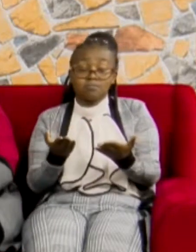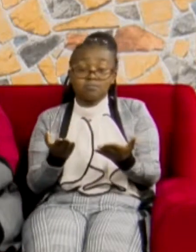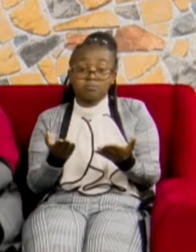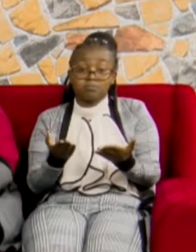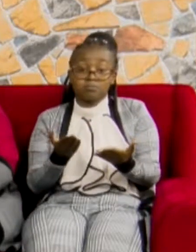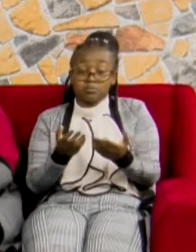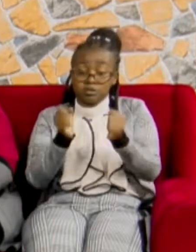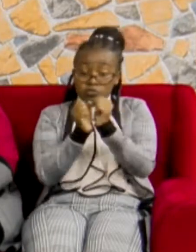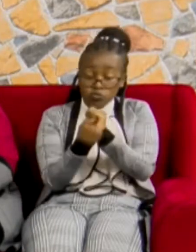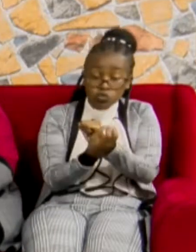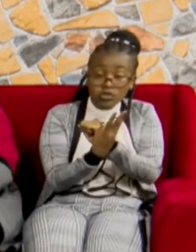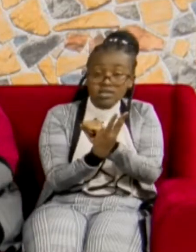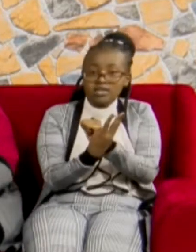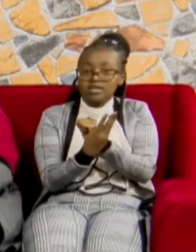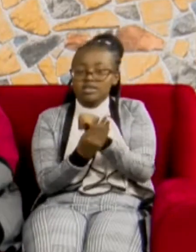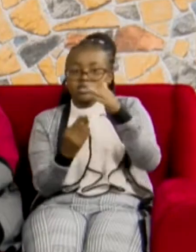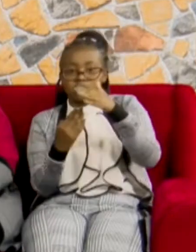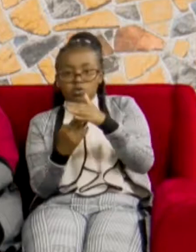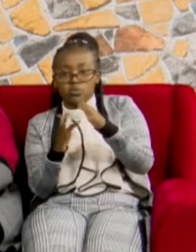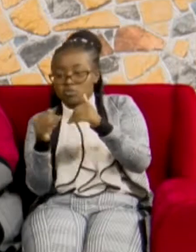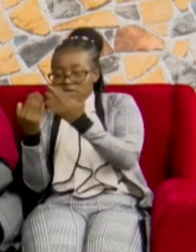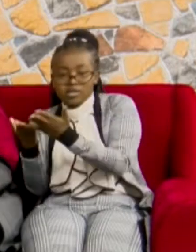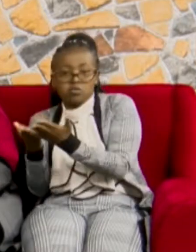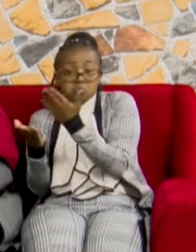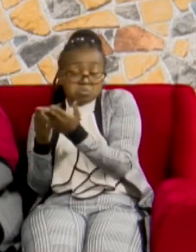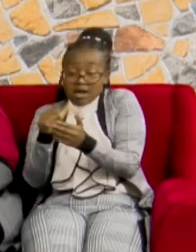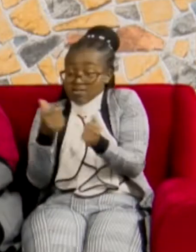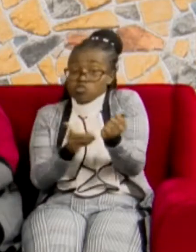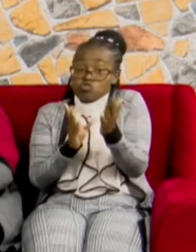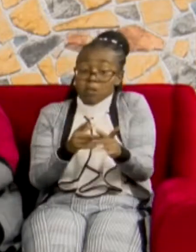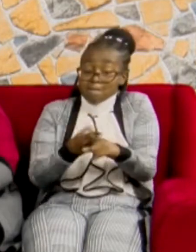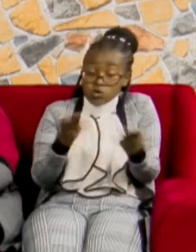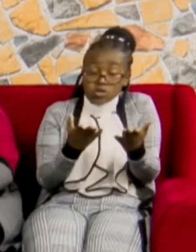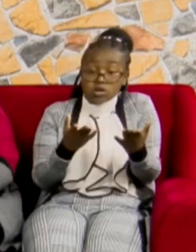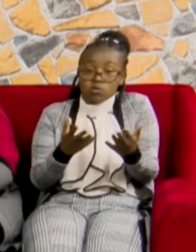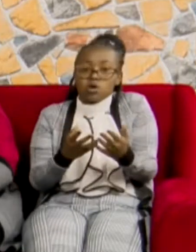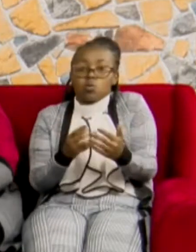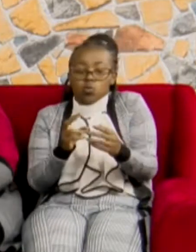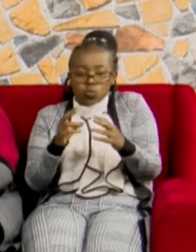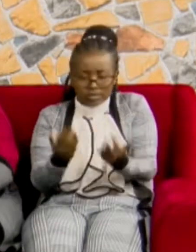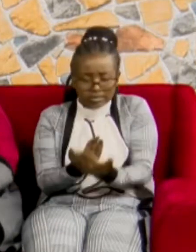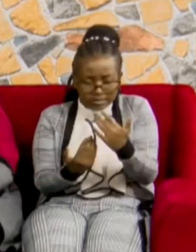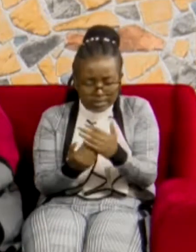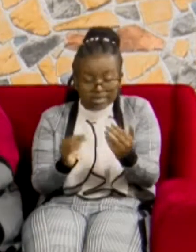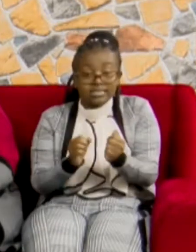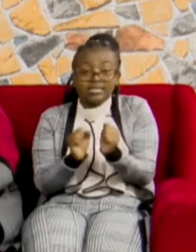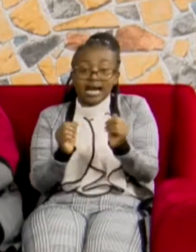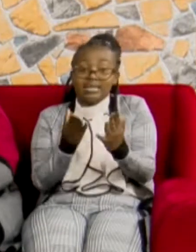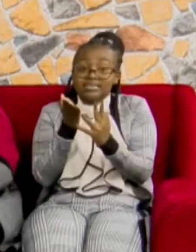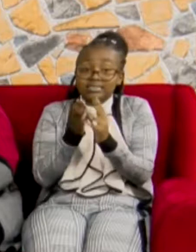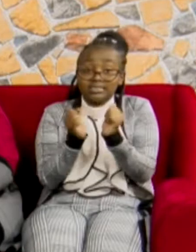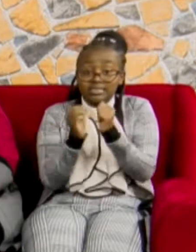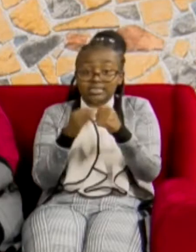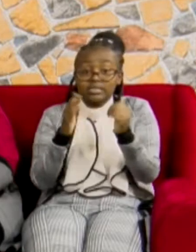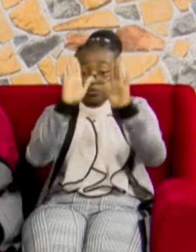whether you're 14 and above is when we hand you over to adult medicine, but where I trained, we saw them until they were 18, and the importance of that was